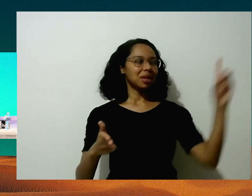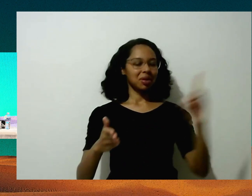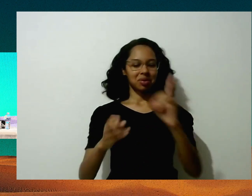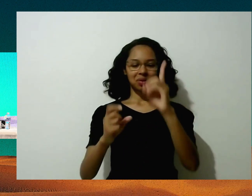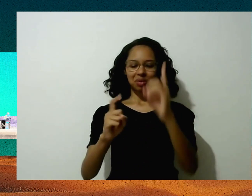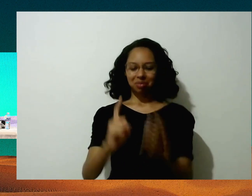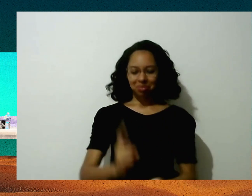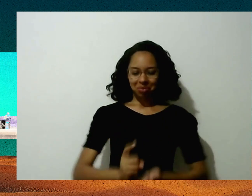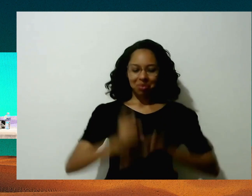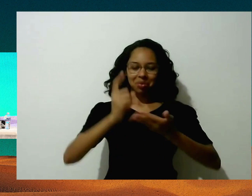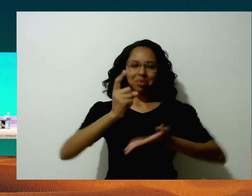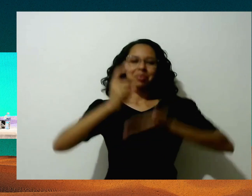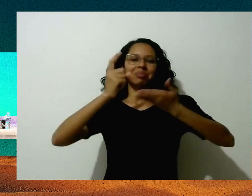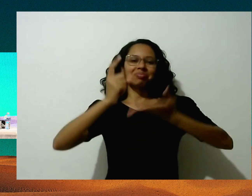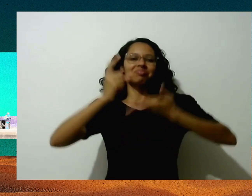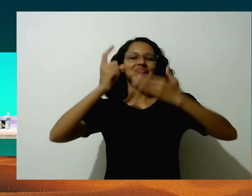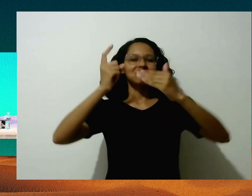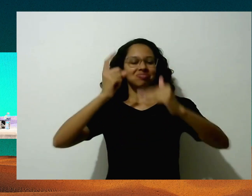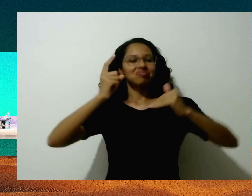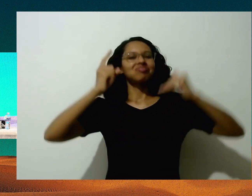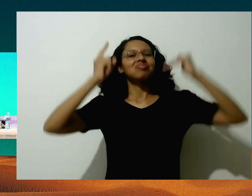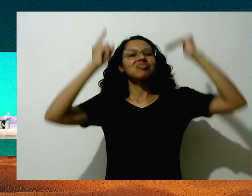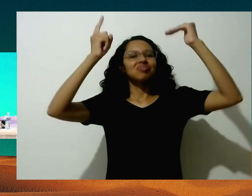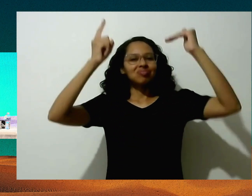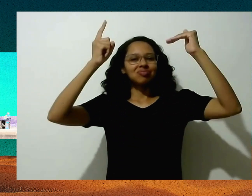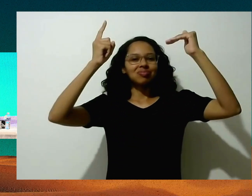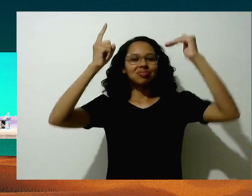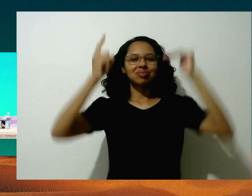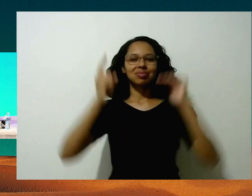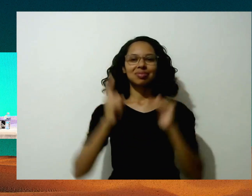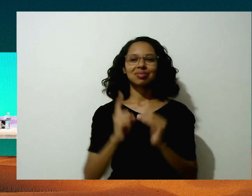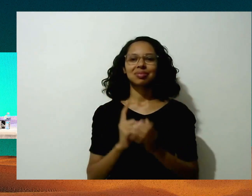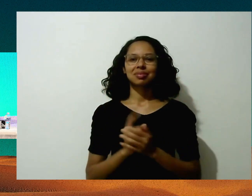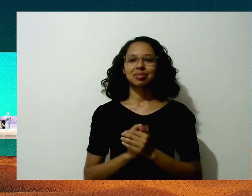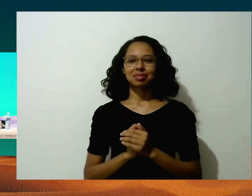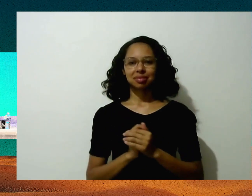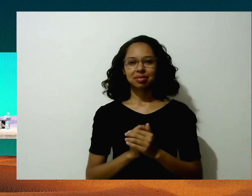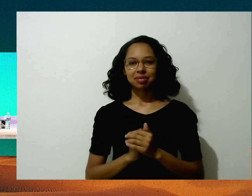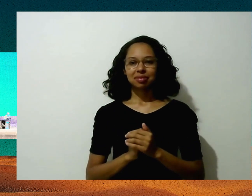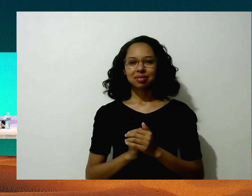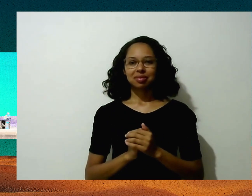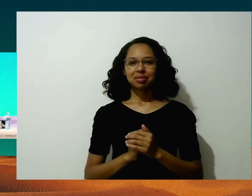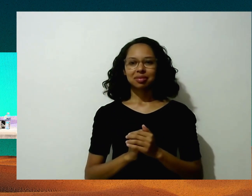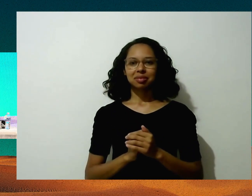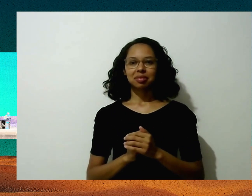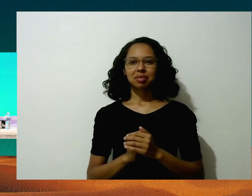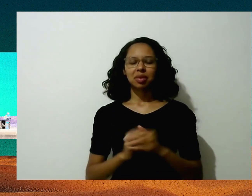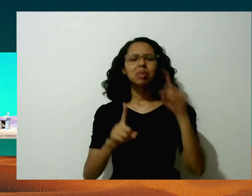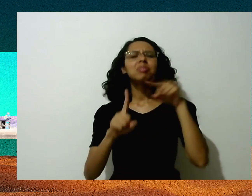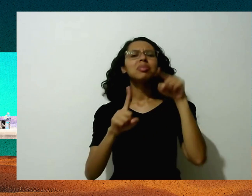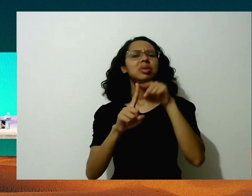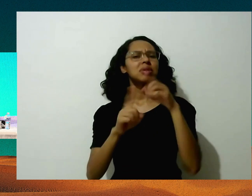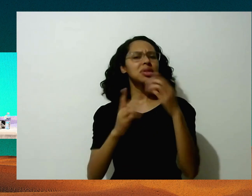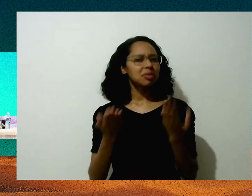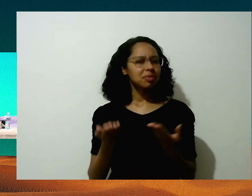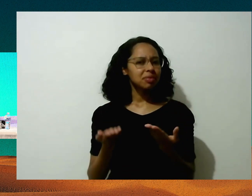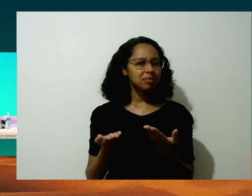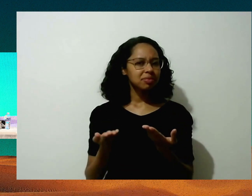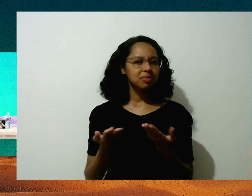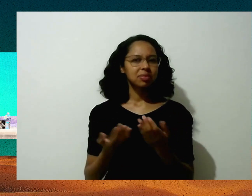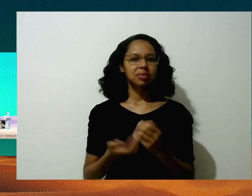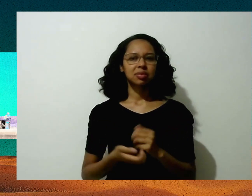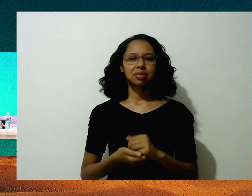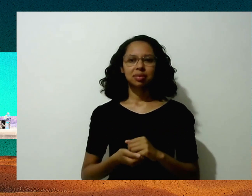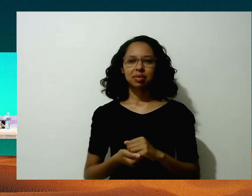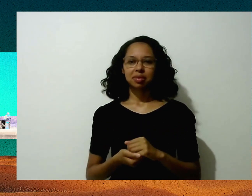sobremaneira. Saints, that's the path, and God exalted him highly. Isso é para quê, irmãos? And what is that for? É para o trabalho, para a obra